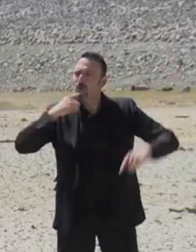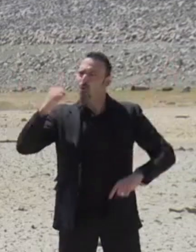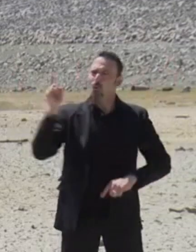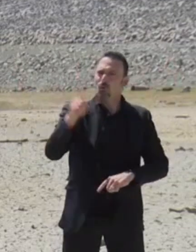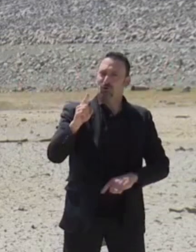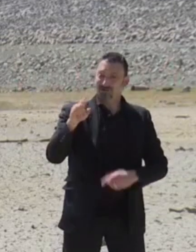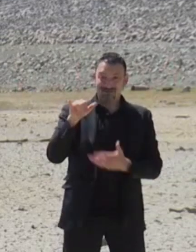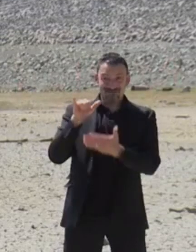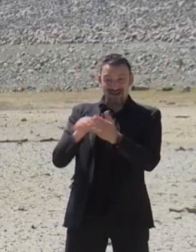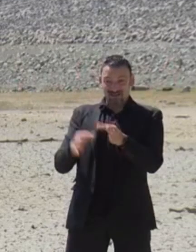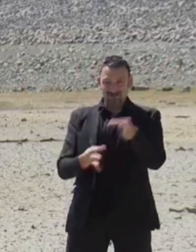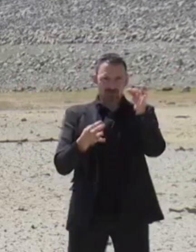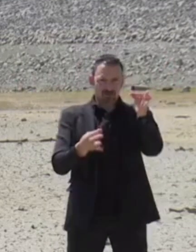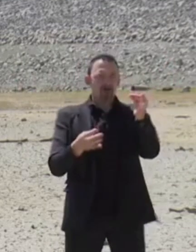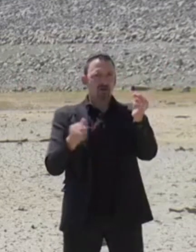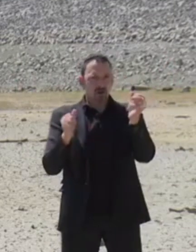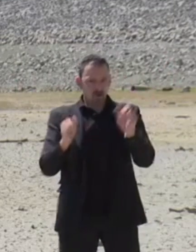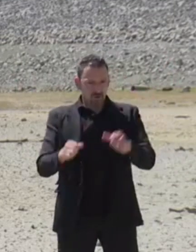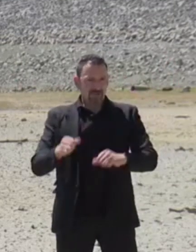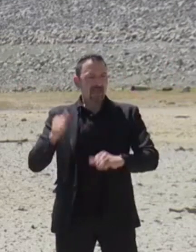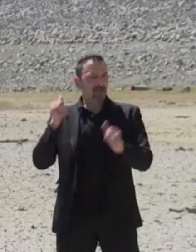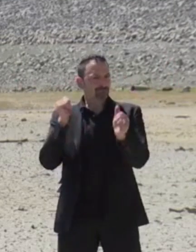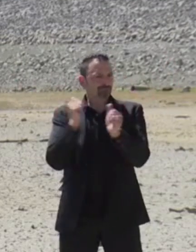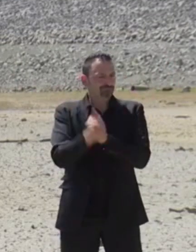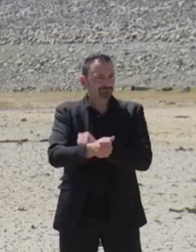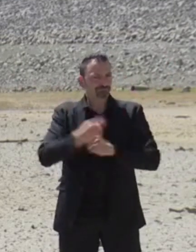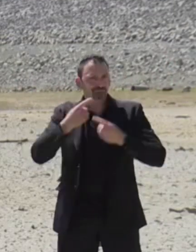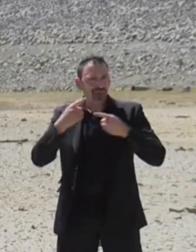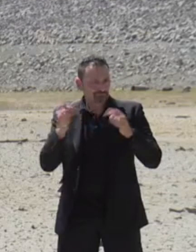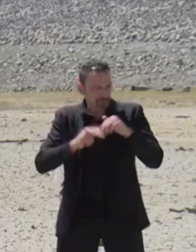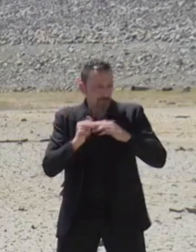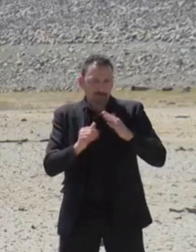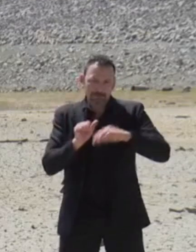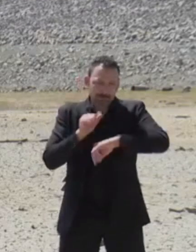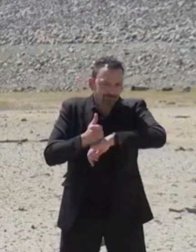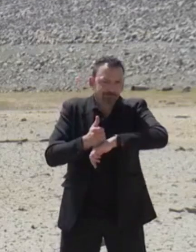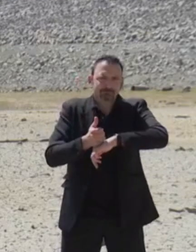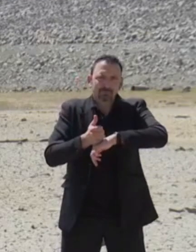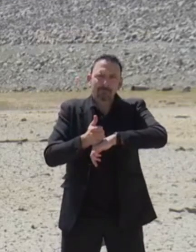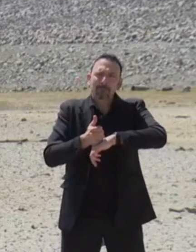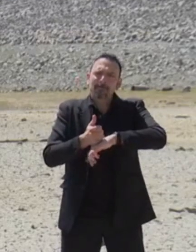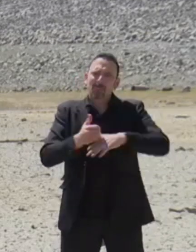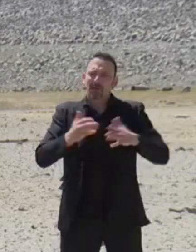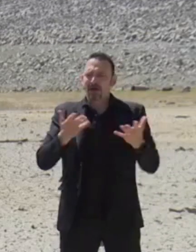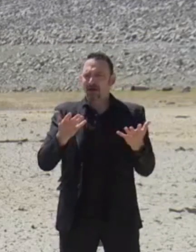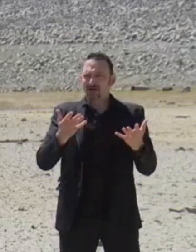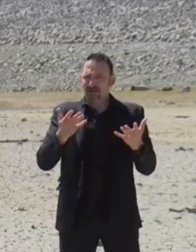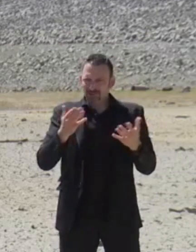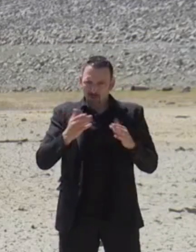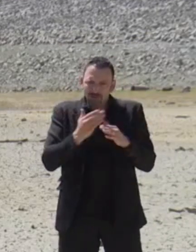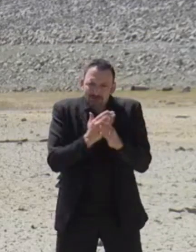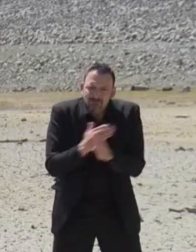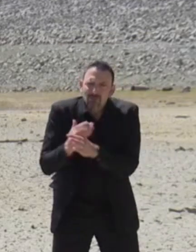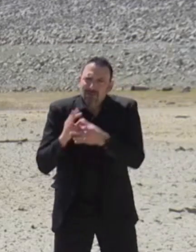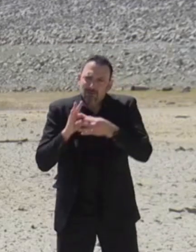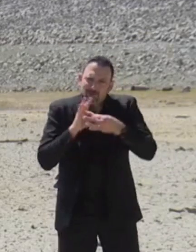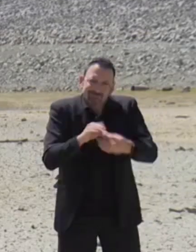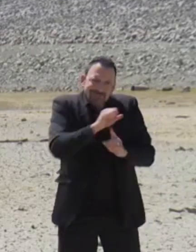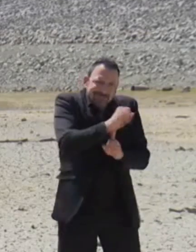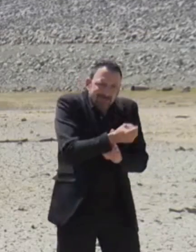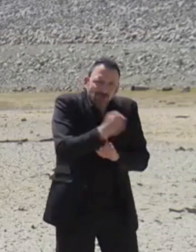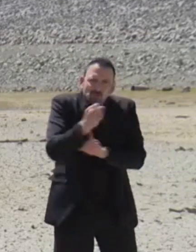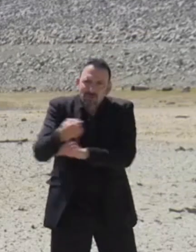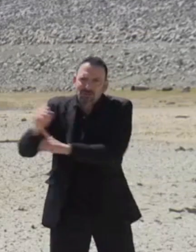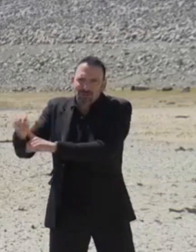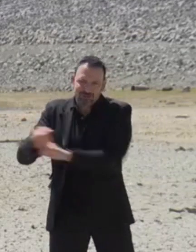that allows us to build, an executive order that allows us to build in an iterative manner as conditions persist and present